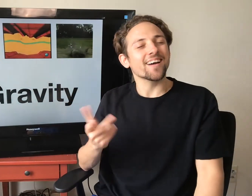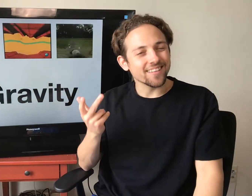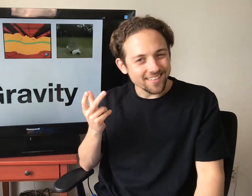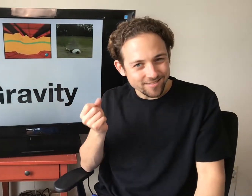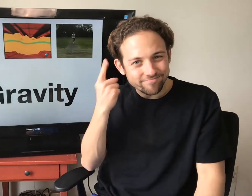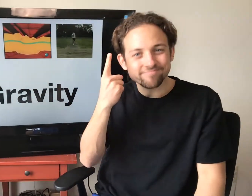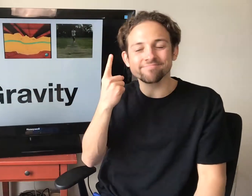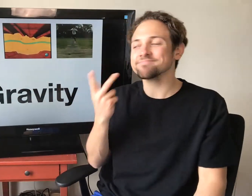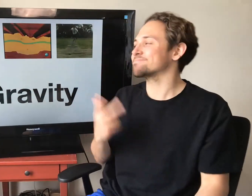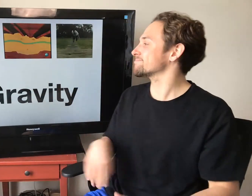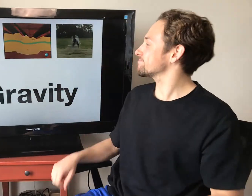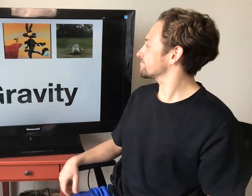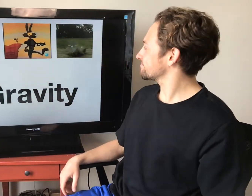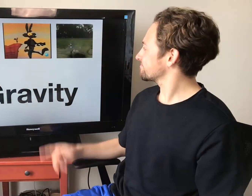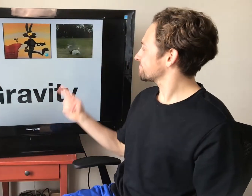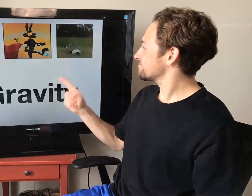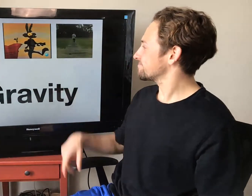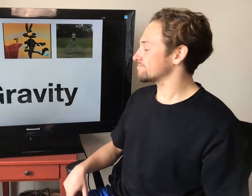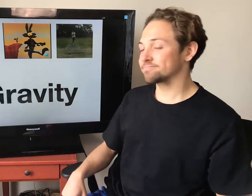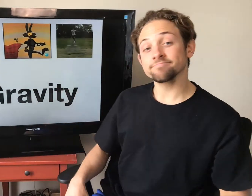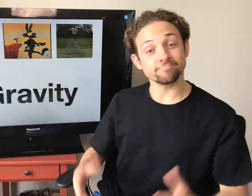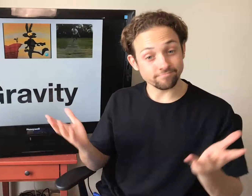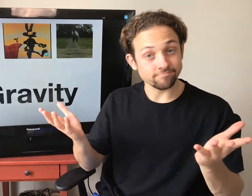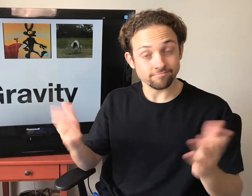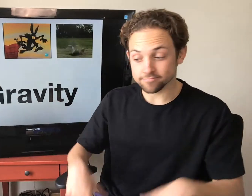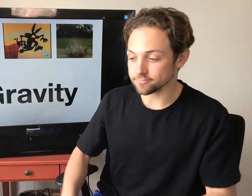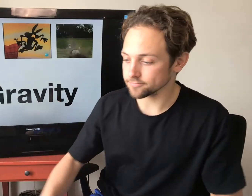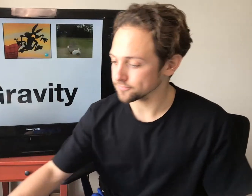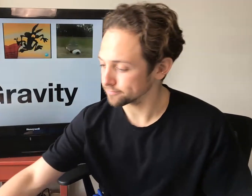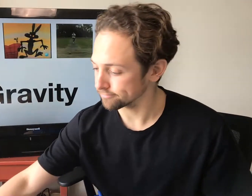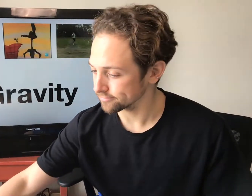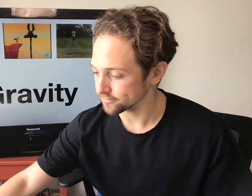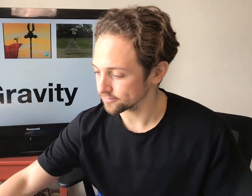keeps things together. That makes sense.